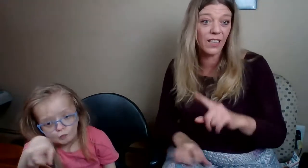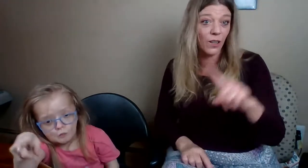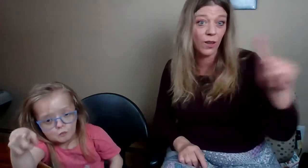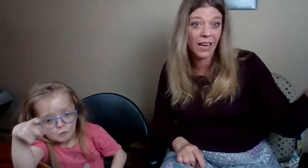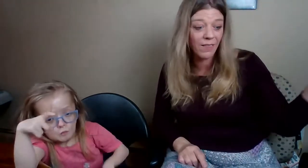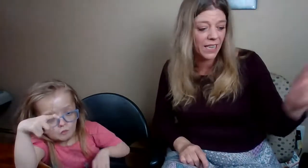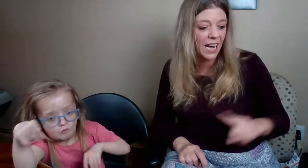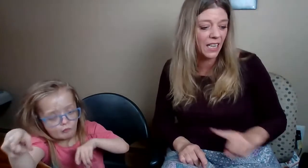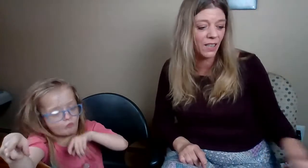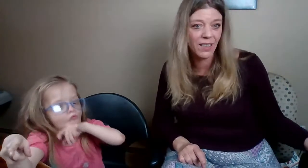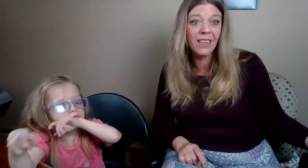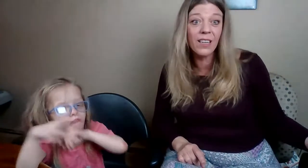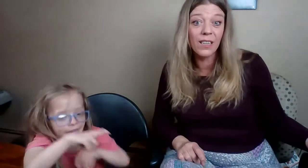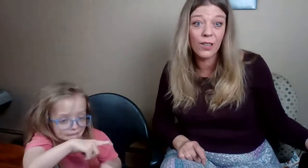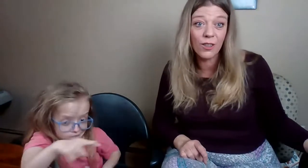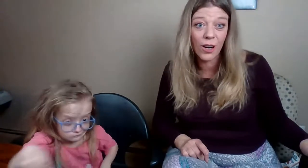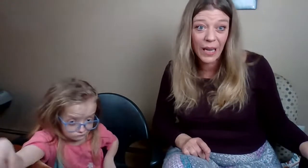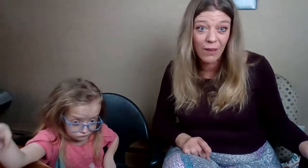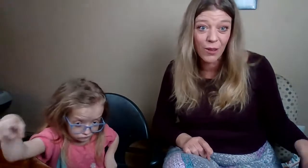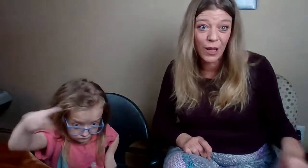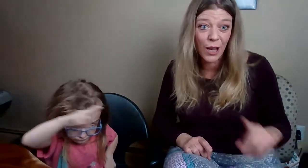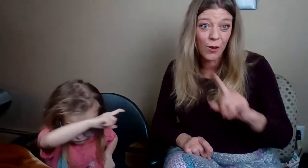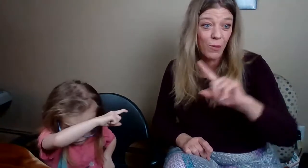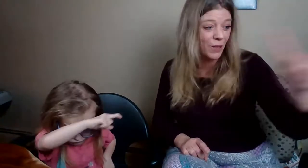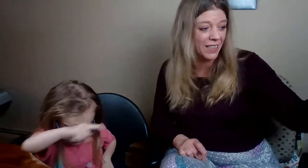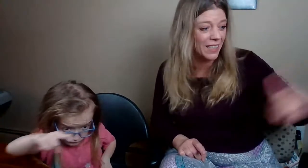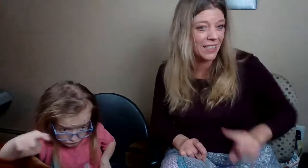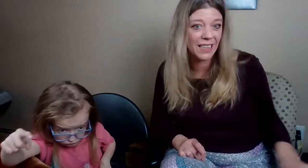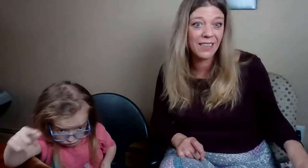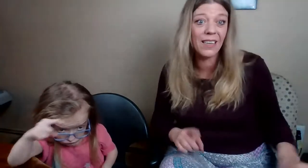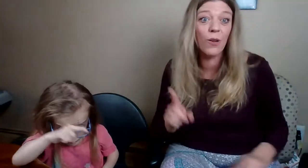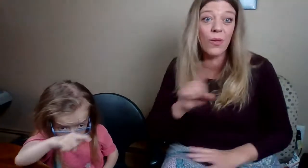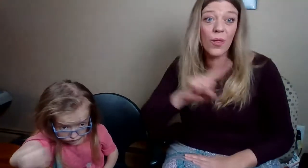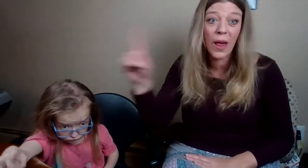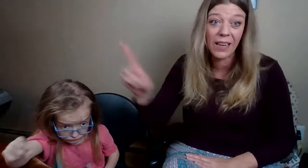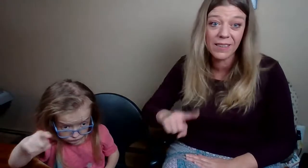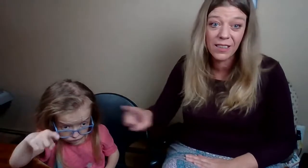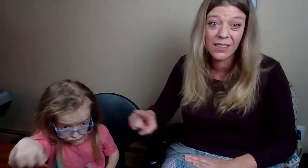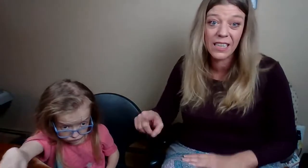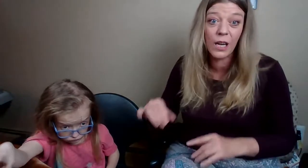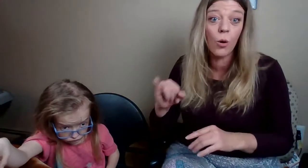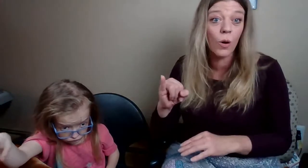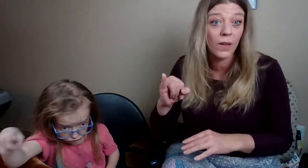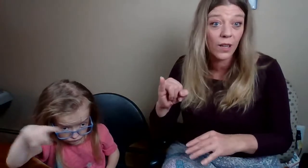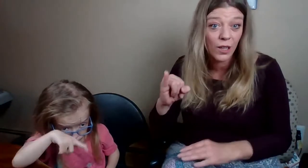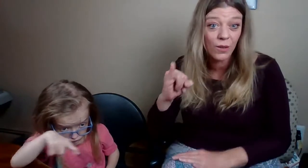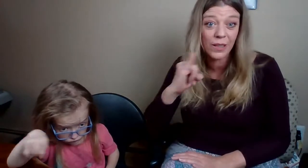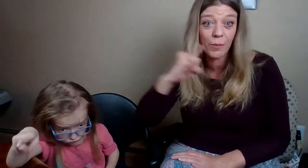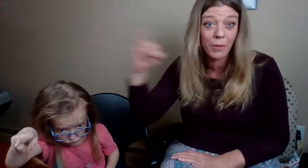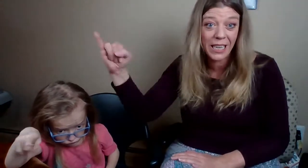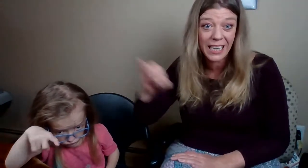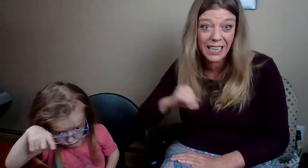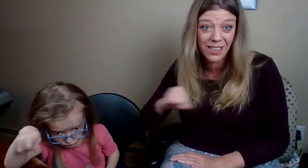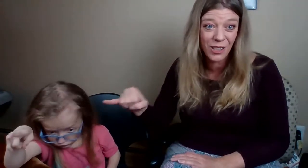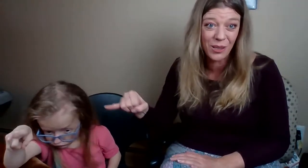Their left hand, they're drawing it for the other person to see. So that's their Z, or they'll use their pinky to do